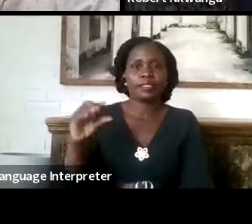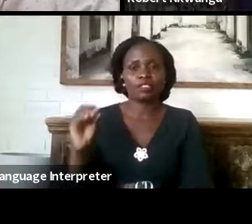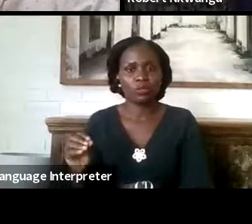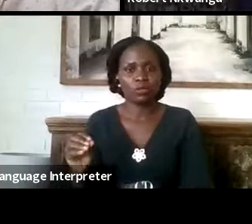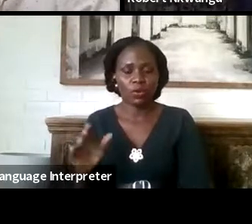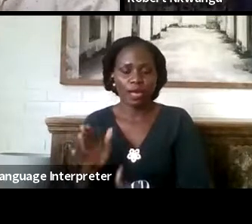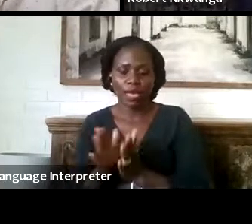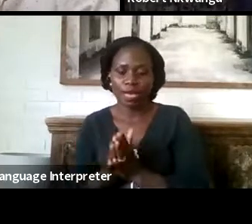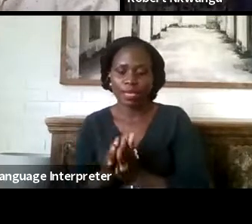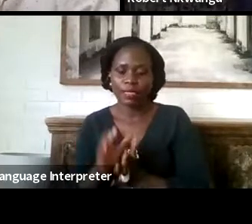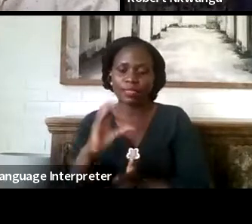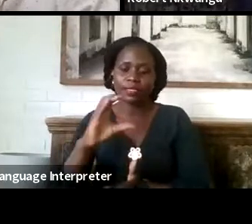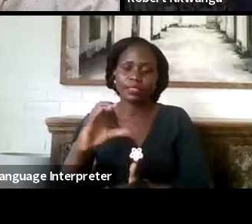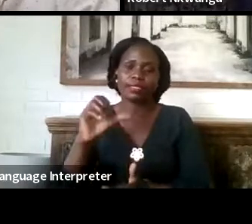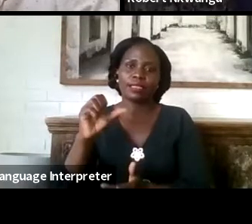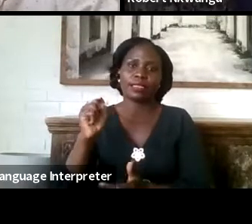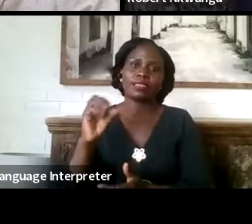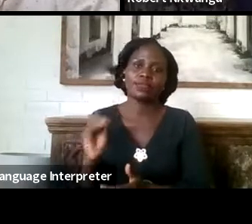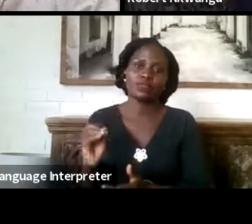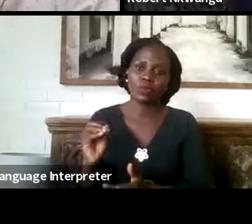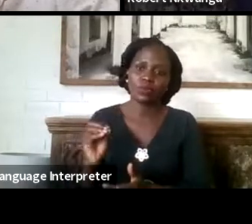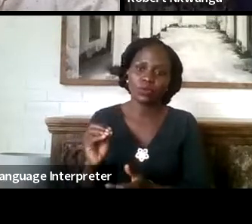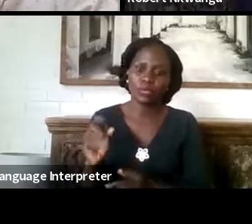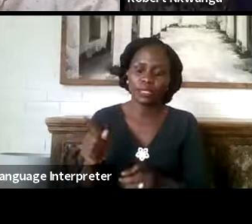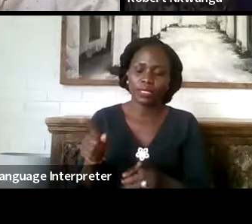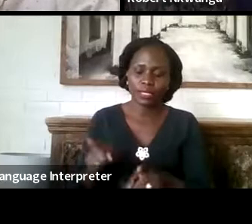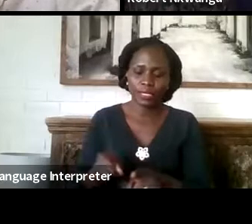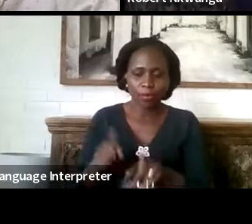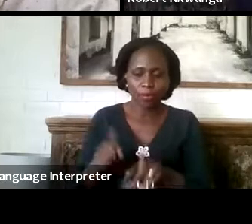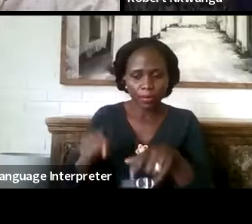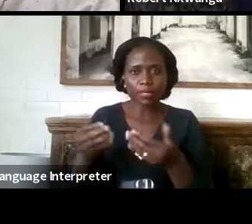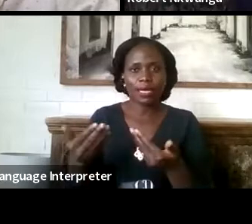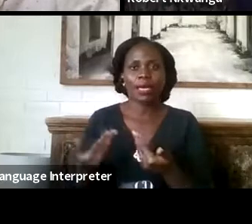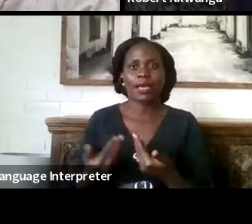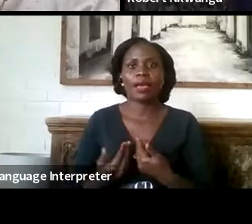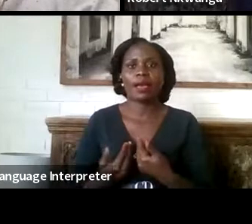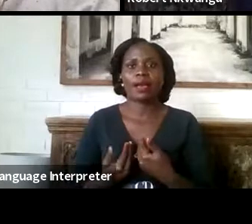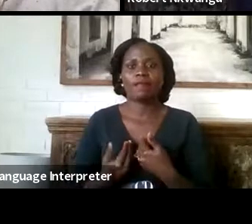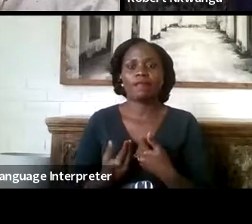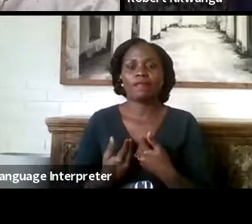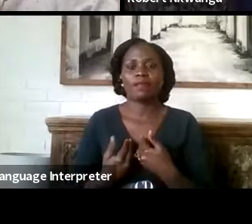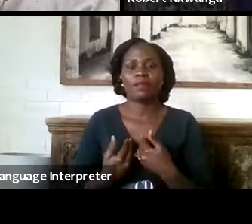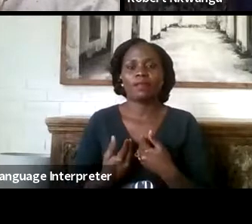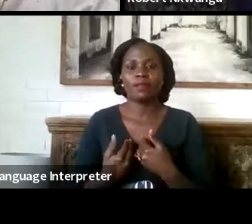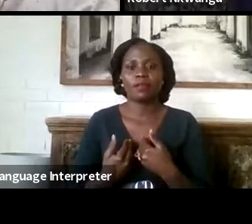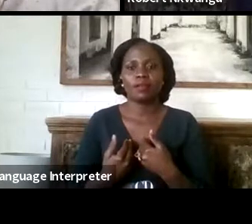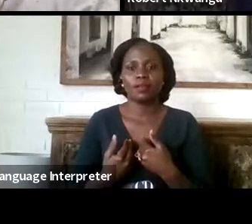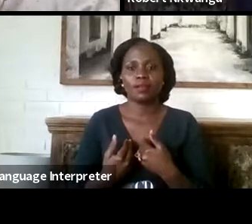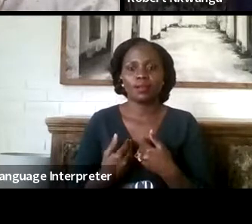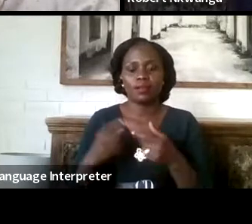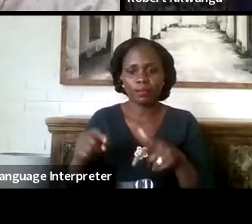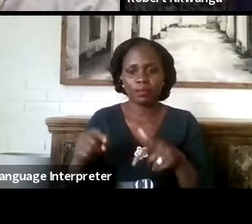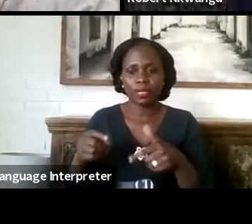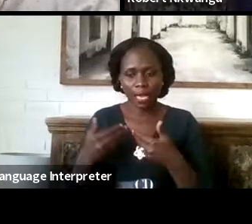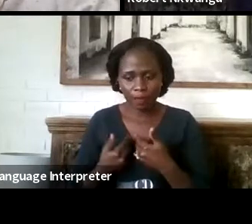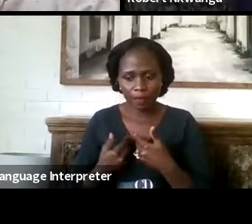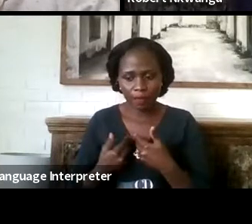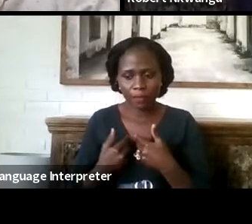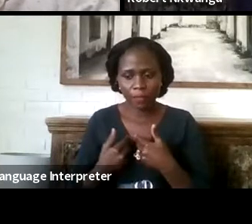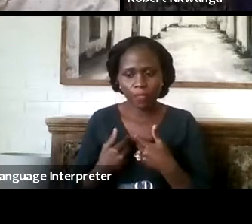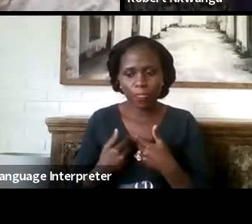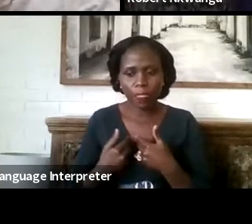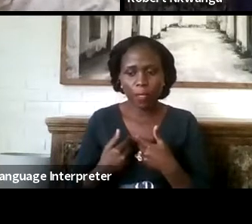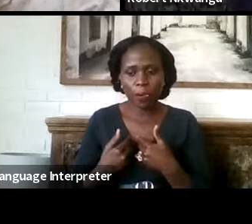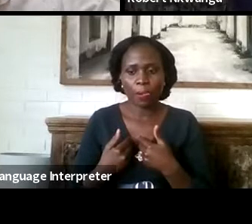organization must also have the means to make internet accessible